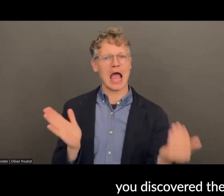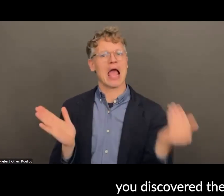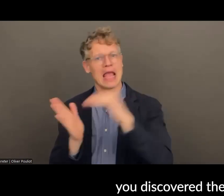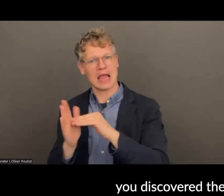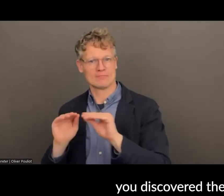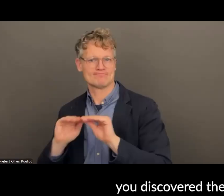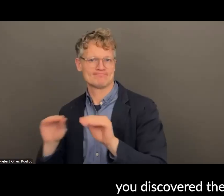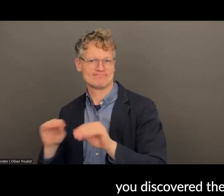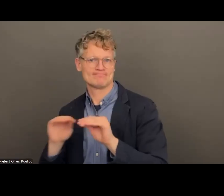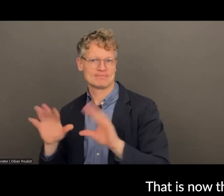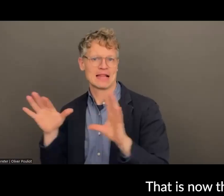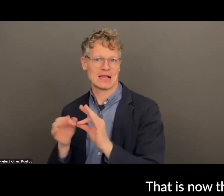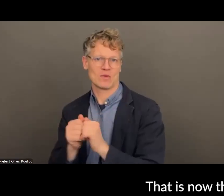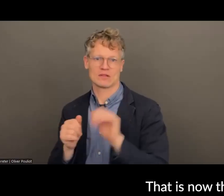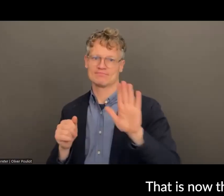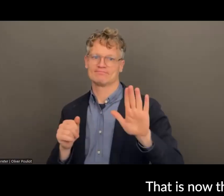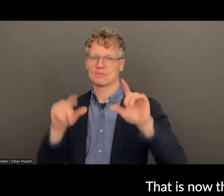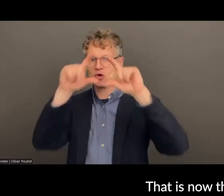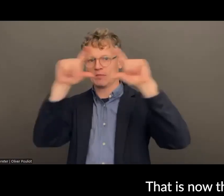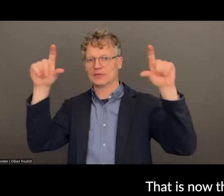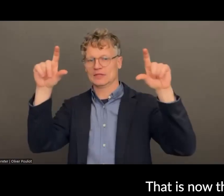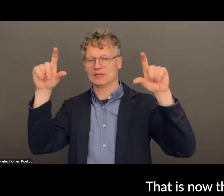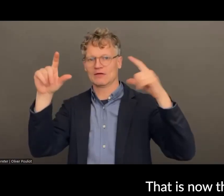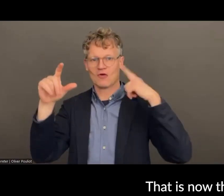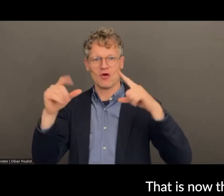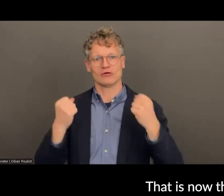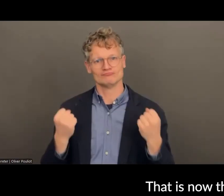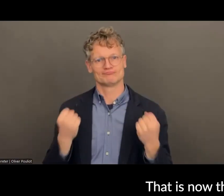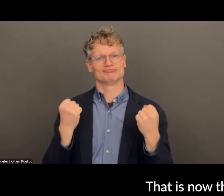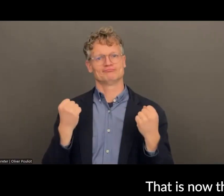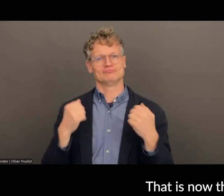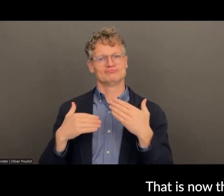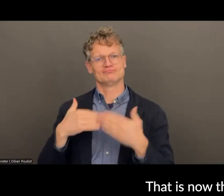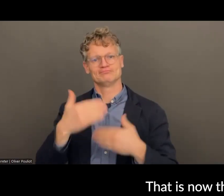a business enterprise. That is now the micro